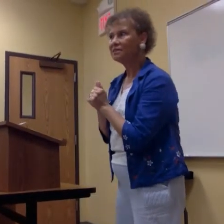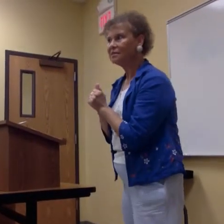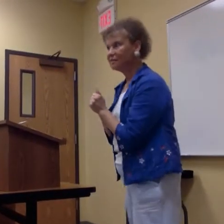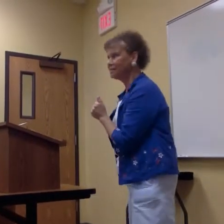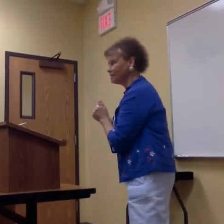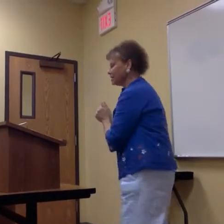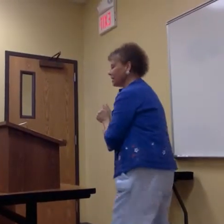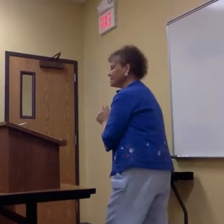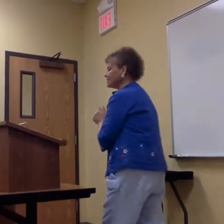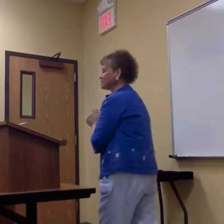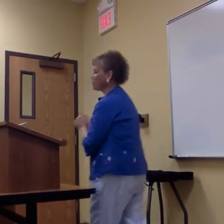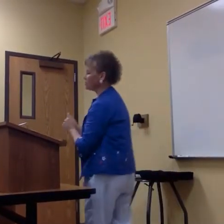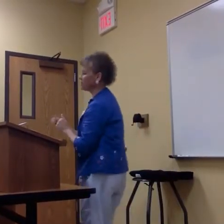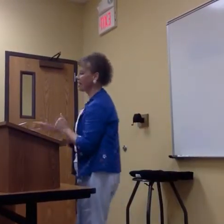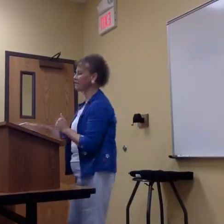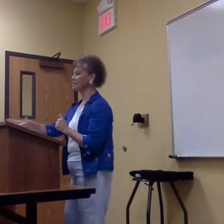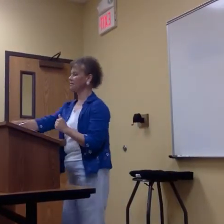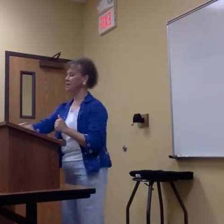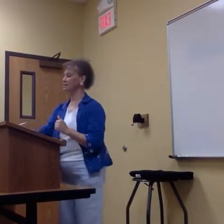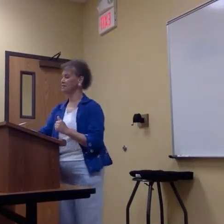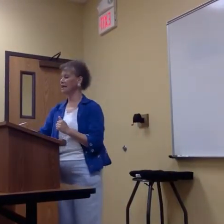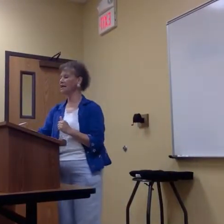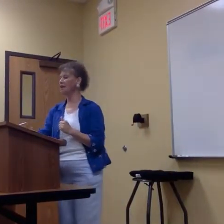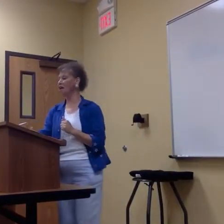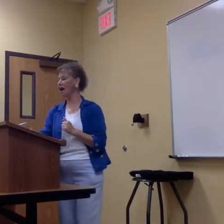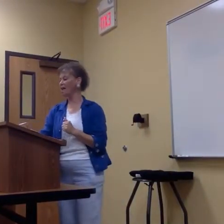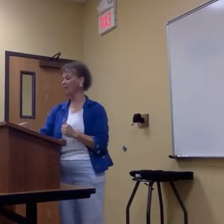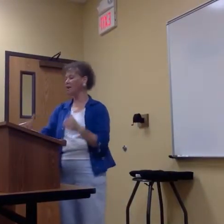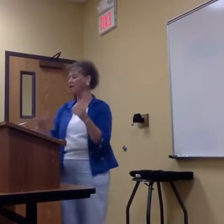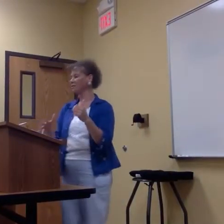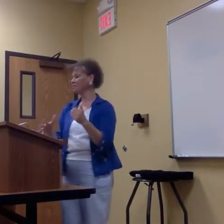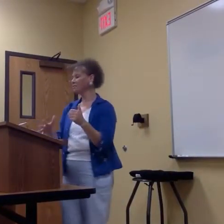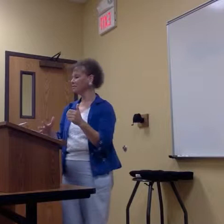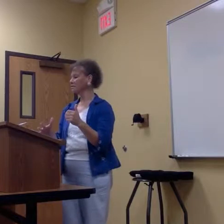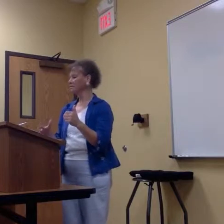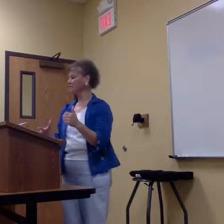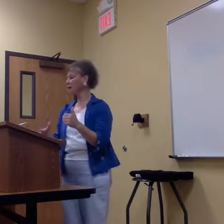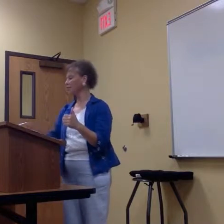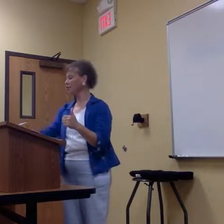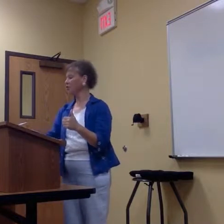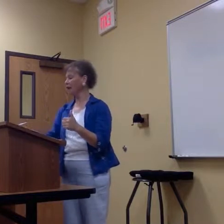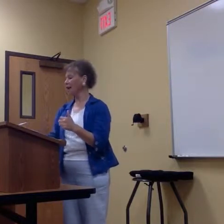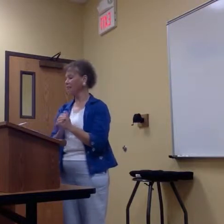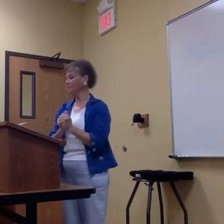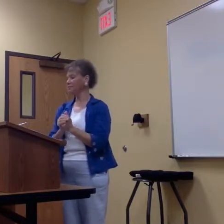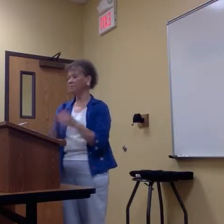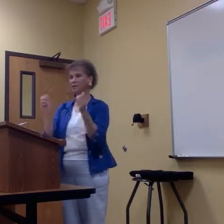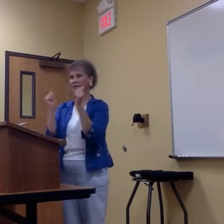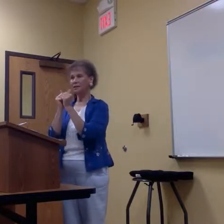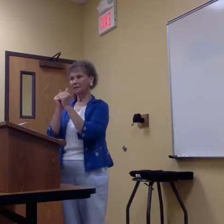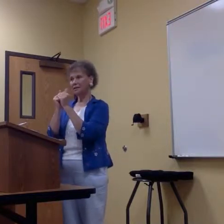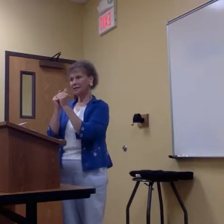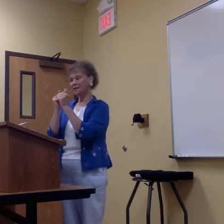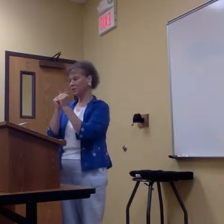that second line there, that third line, that's what to go